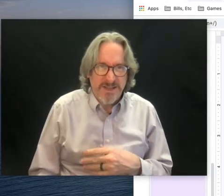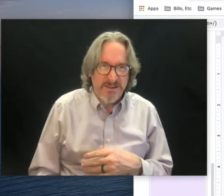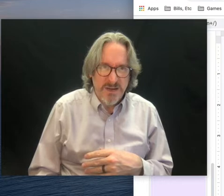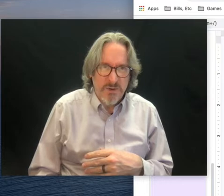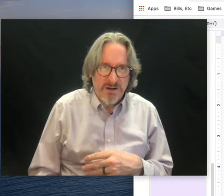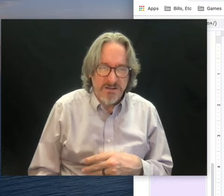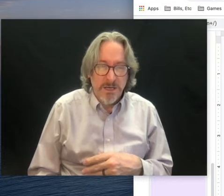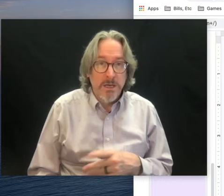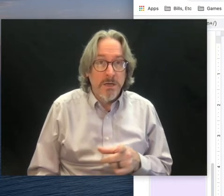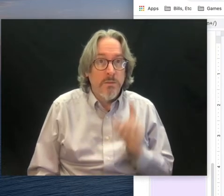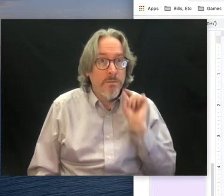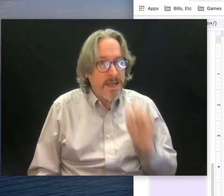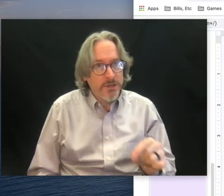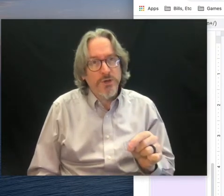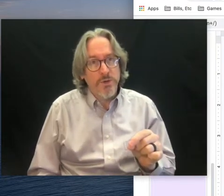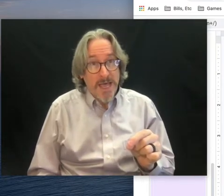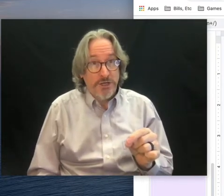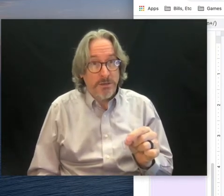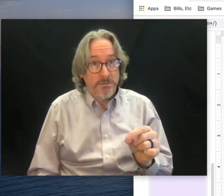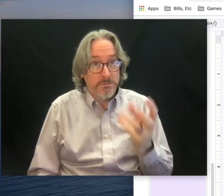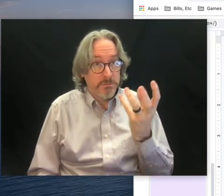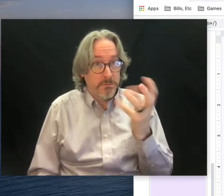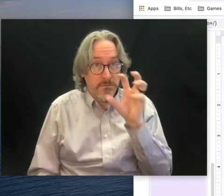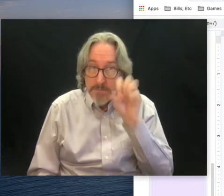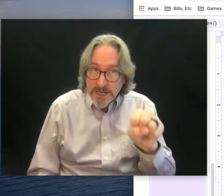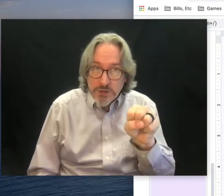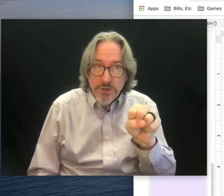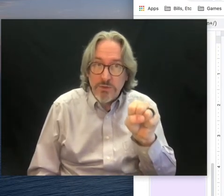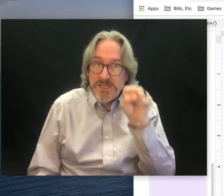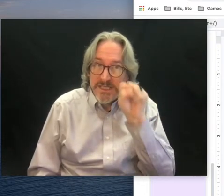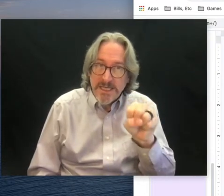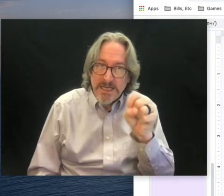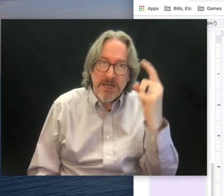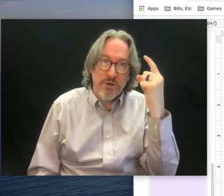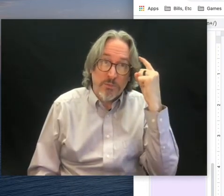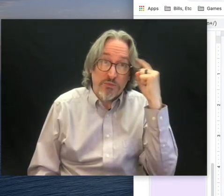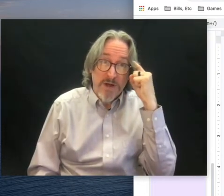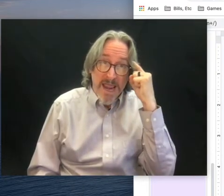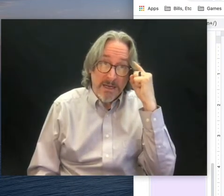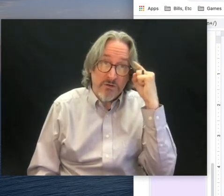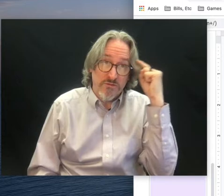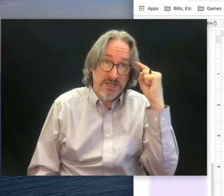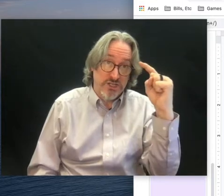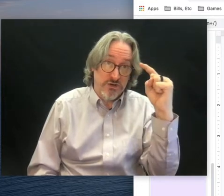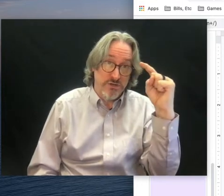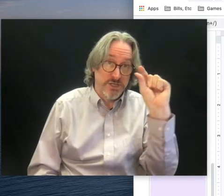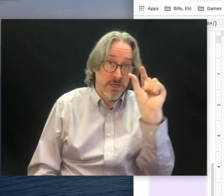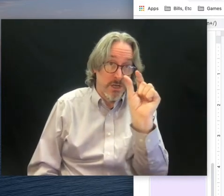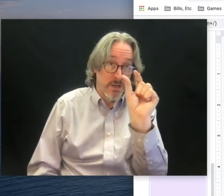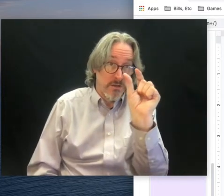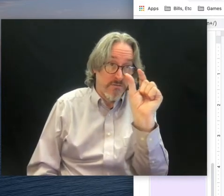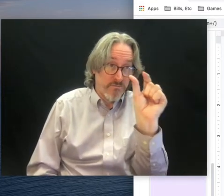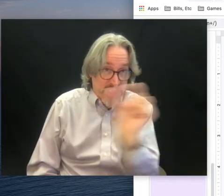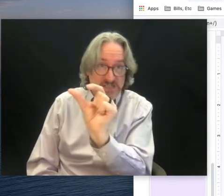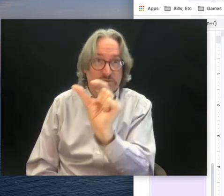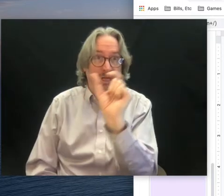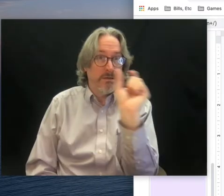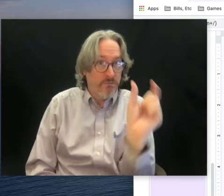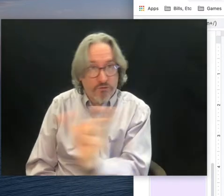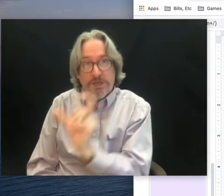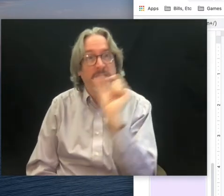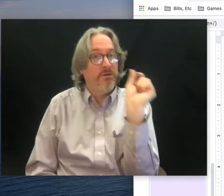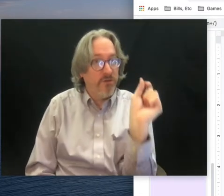finger spelled in there somewhere. Make sure you catch it. Make sure you see it and your brain registers that's